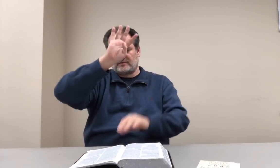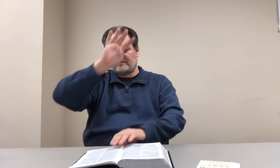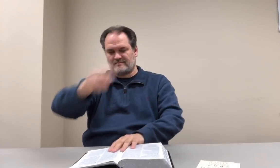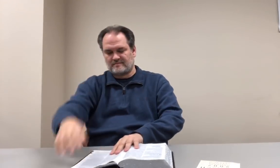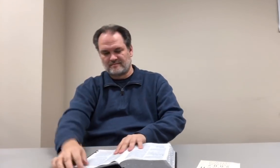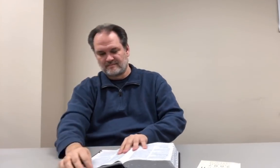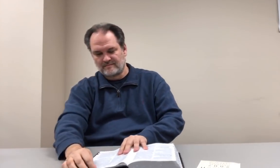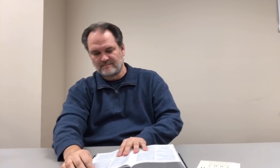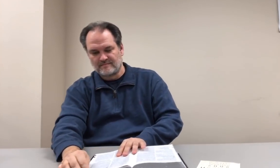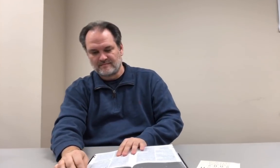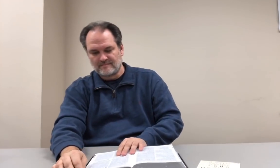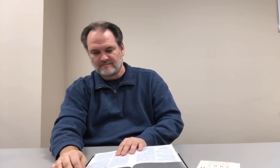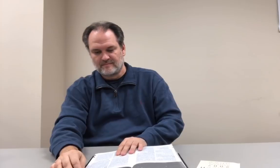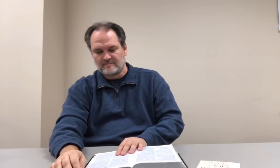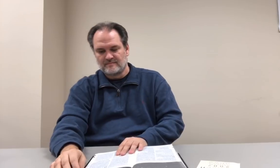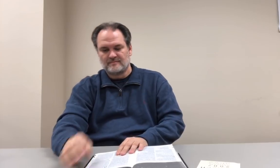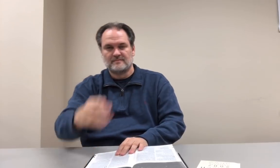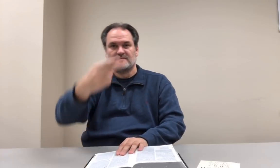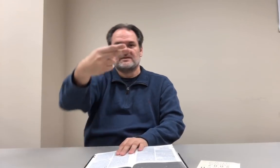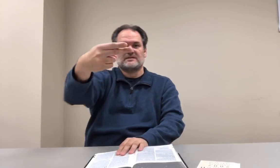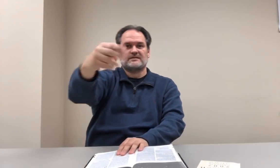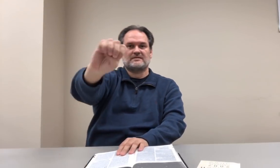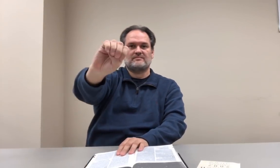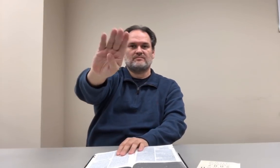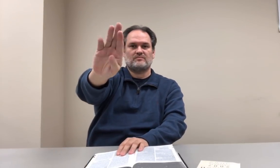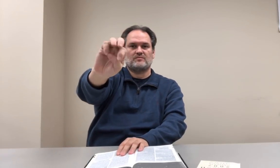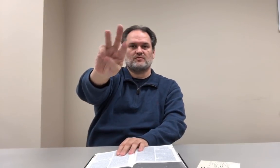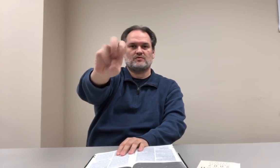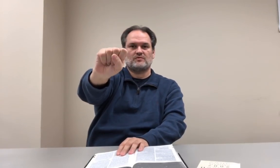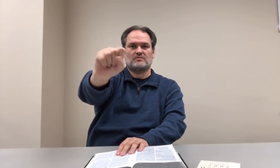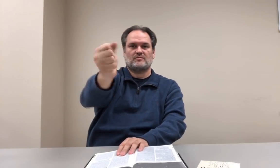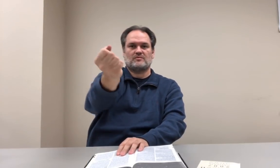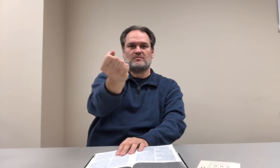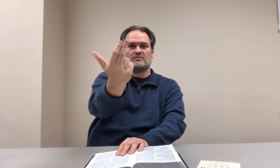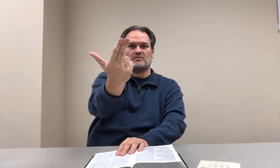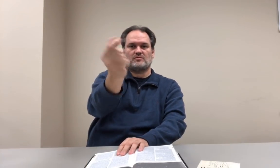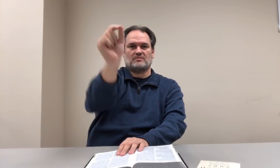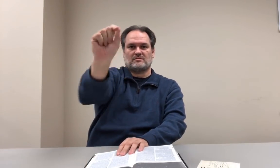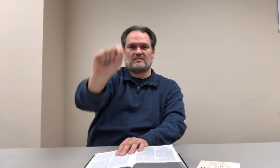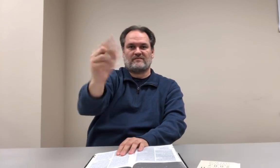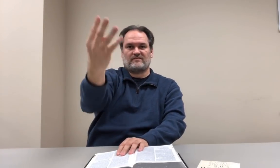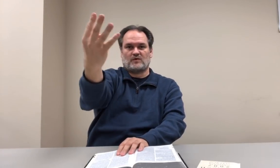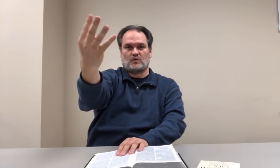God for his eternity. You will change them like a robe, but you are the same.